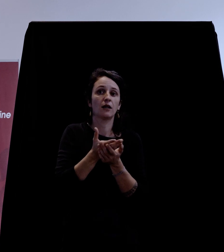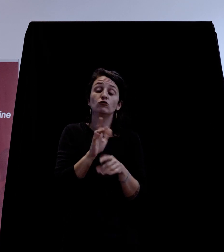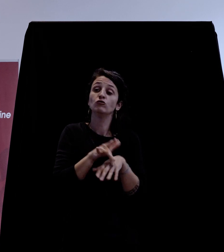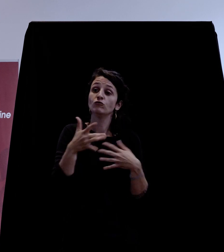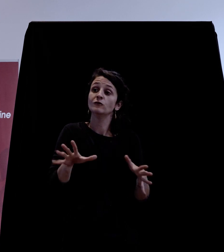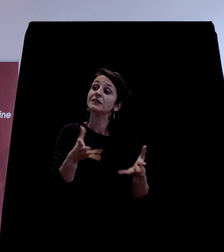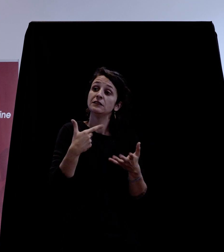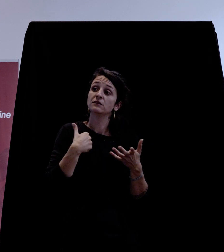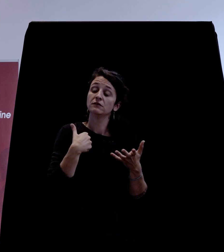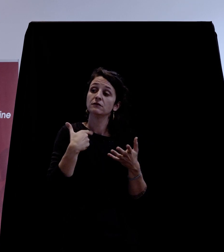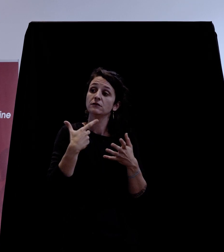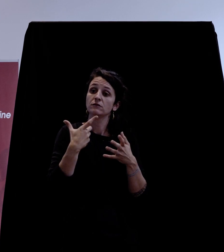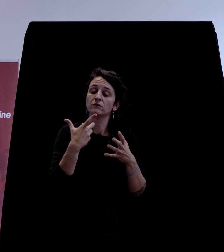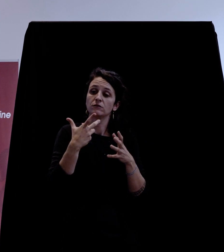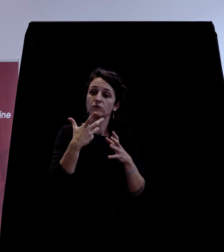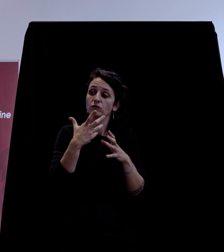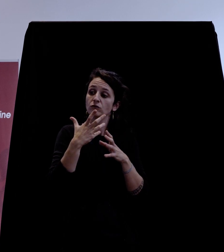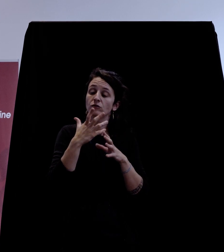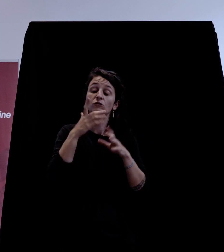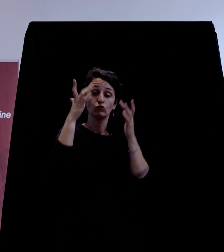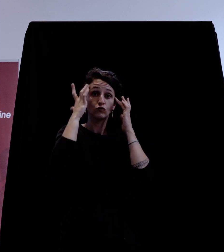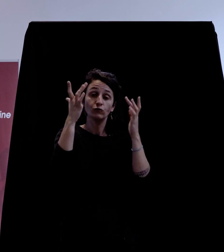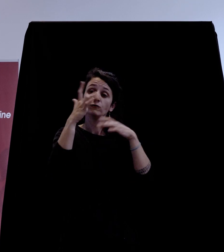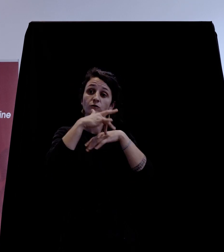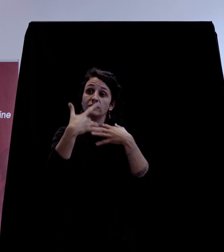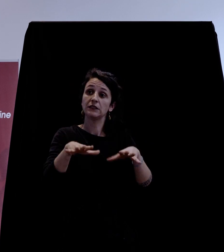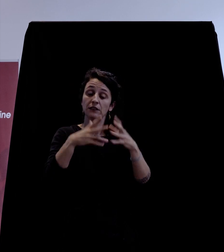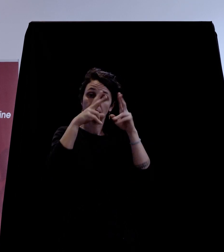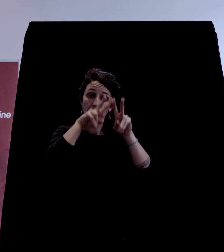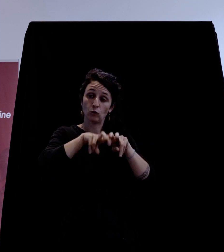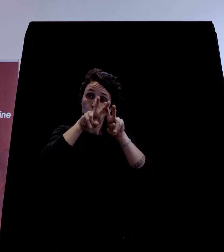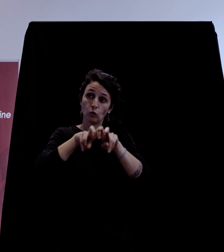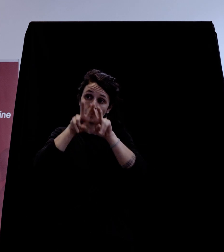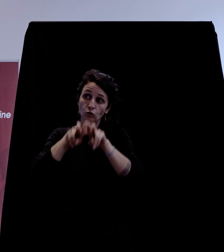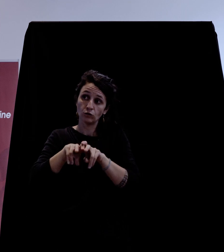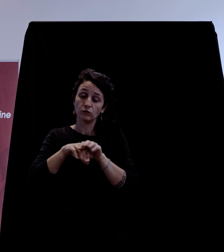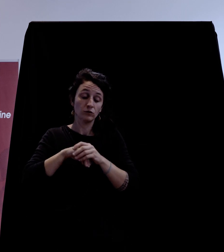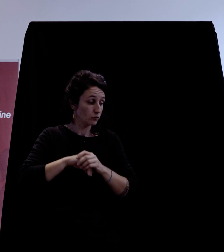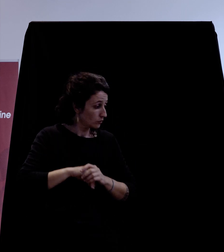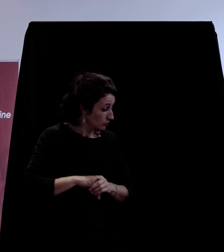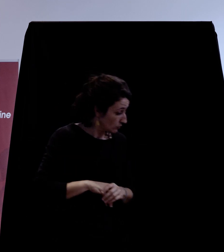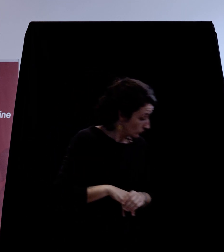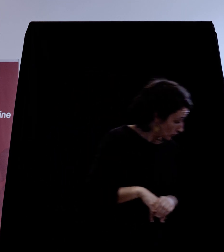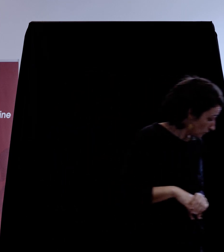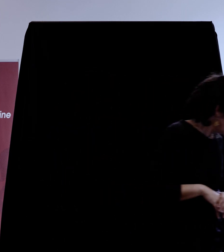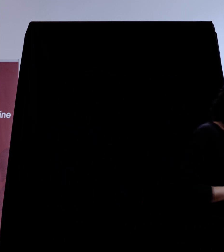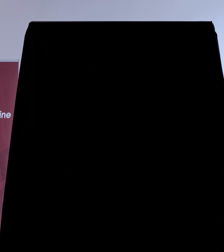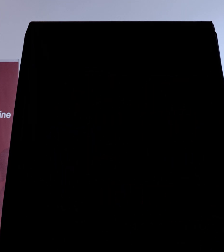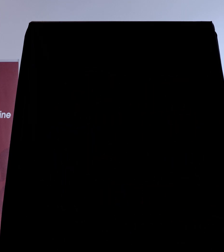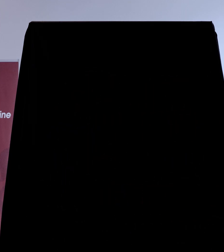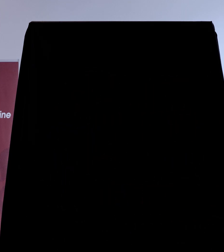feel uh, well attached, and the surgery was a part of that. Oh, theory of